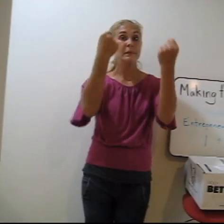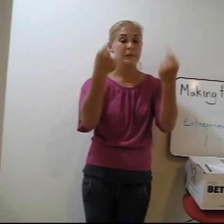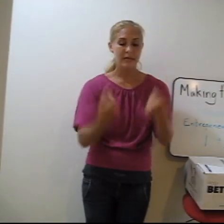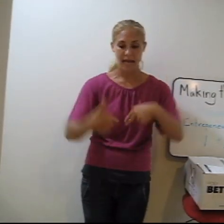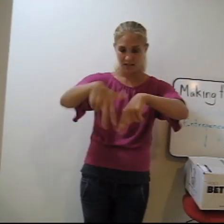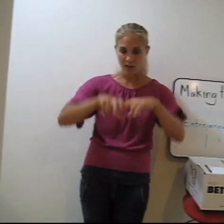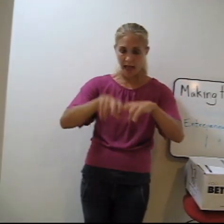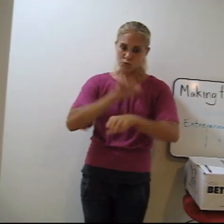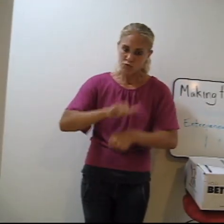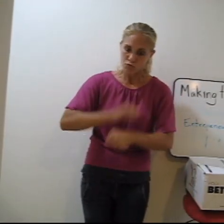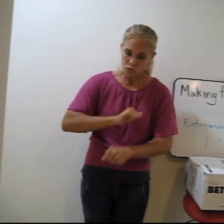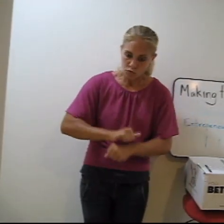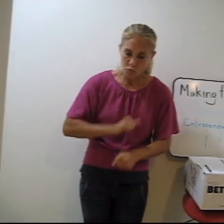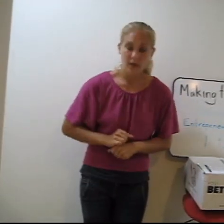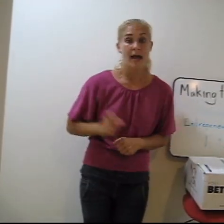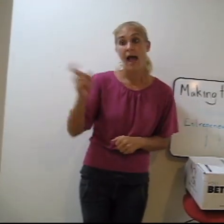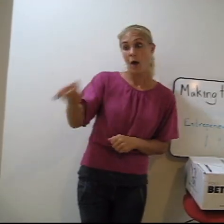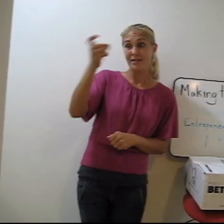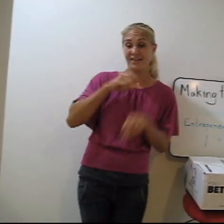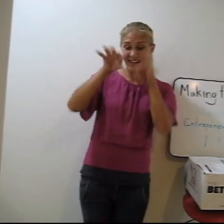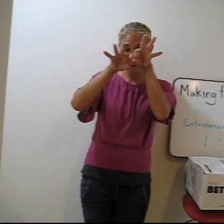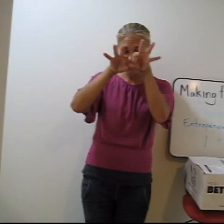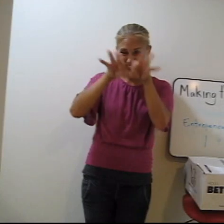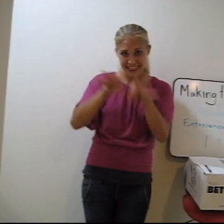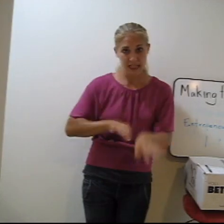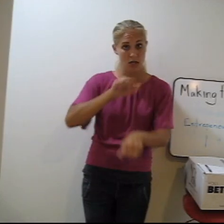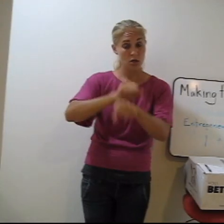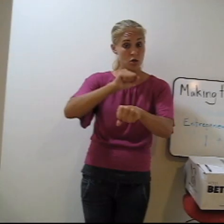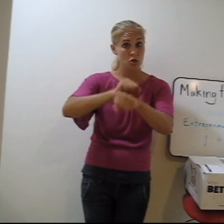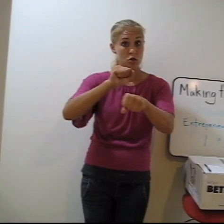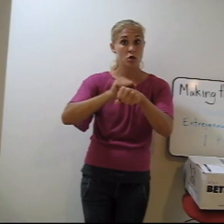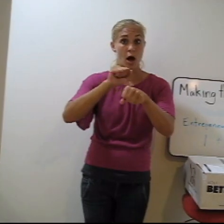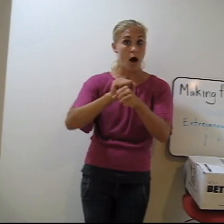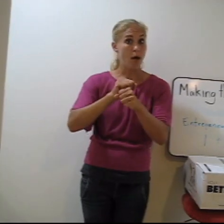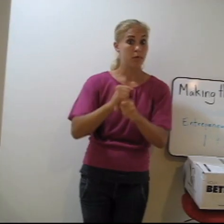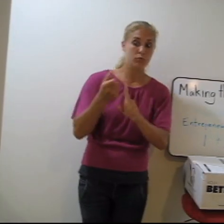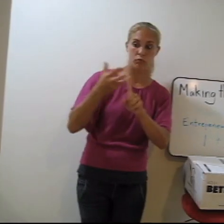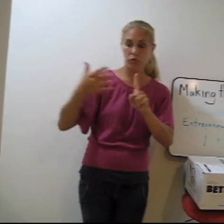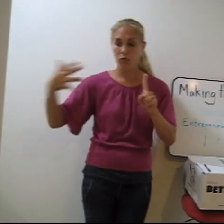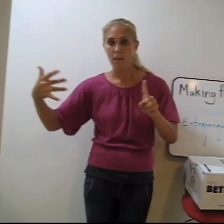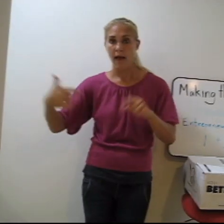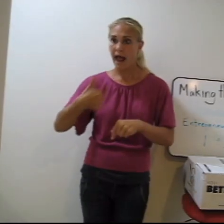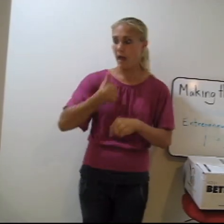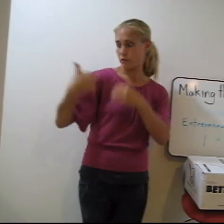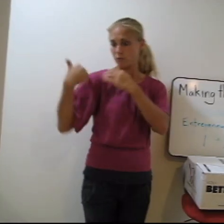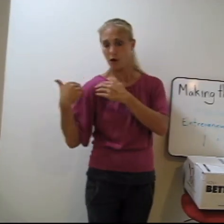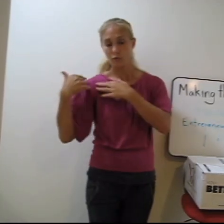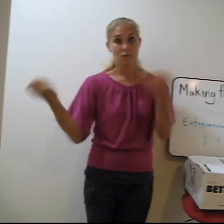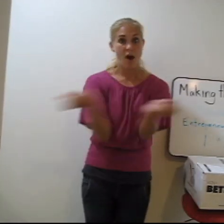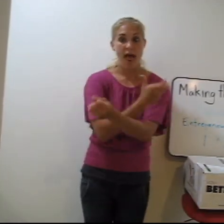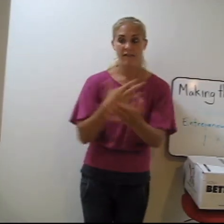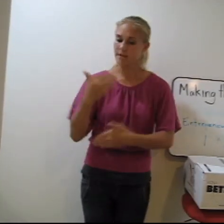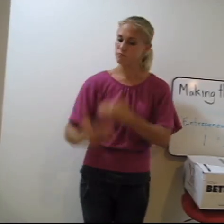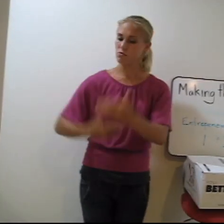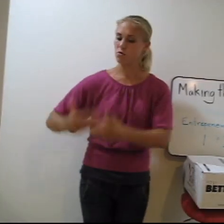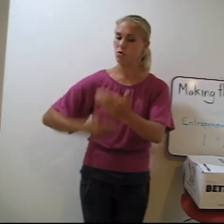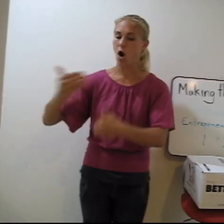there. You were given a detailed job description and held accountable for regular progress reports. All the while, under